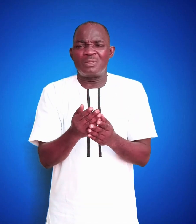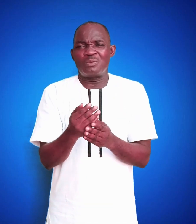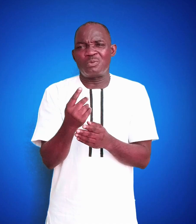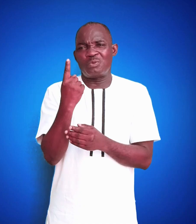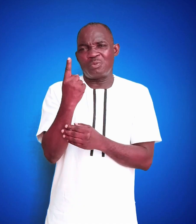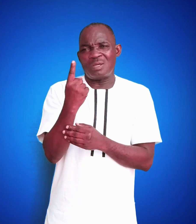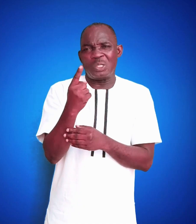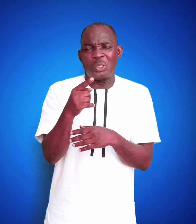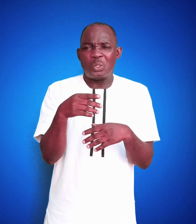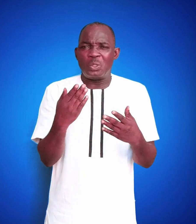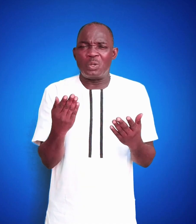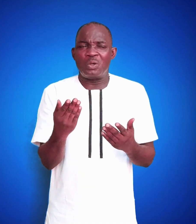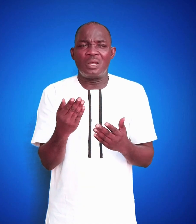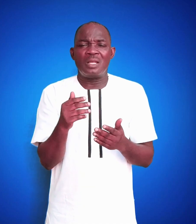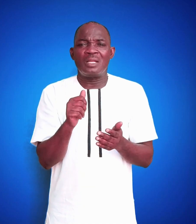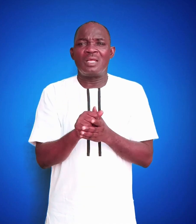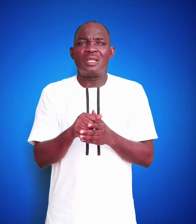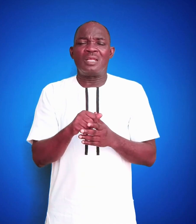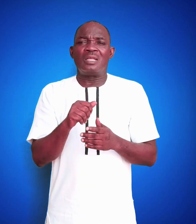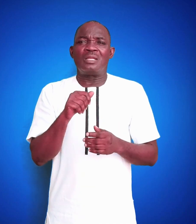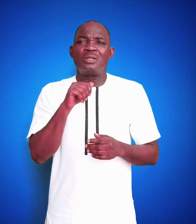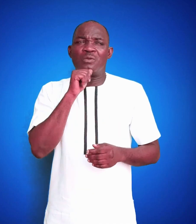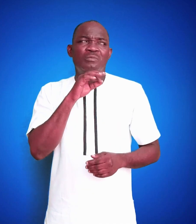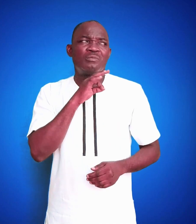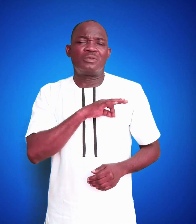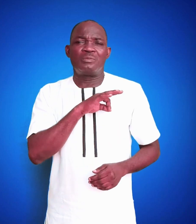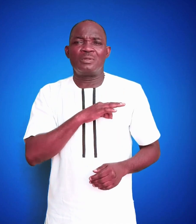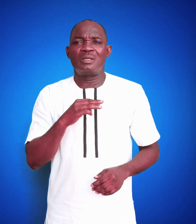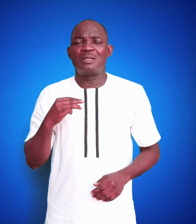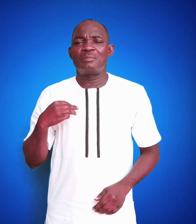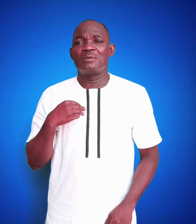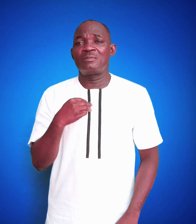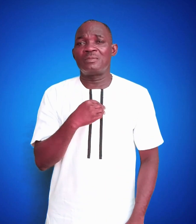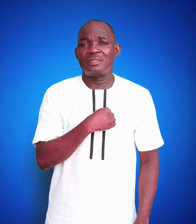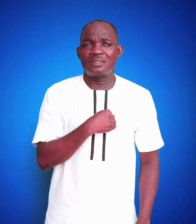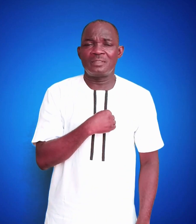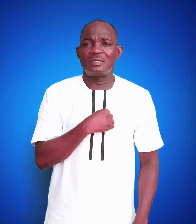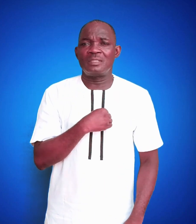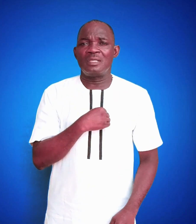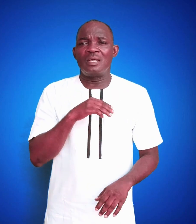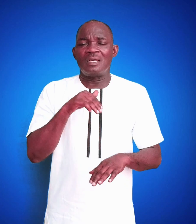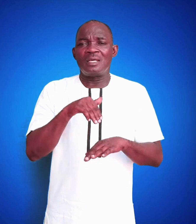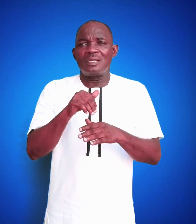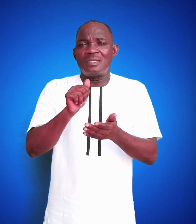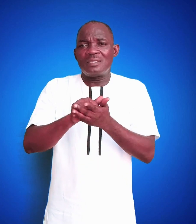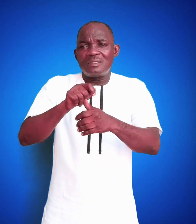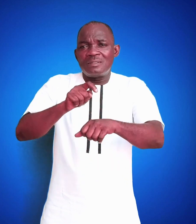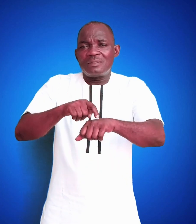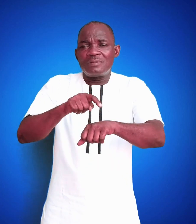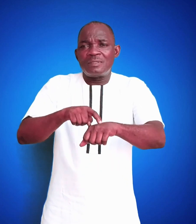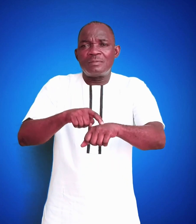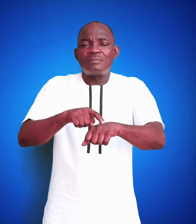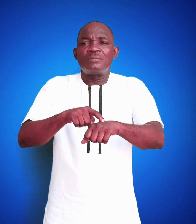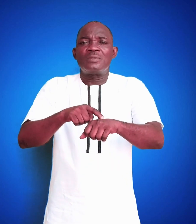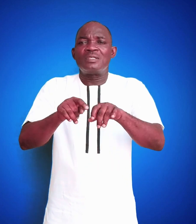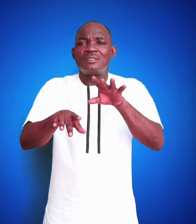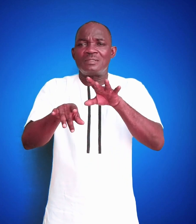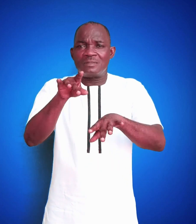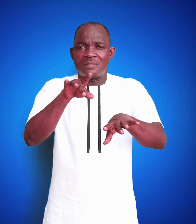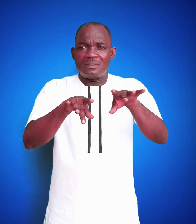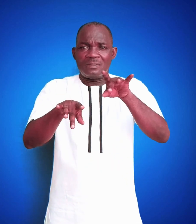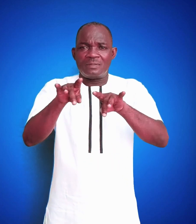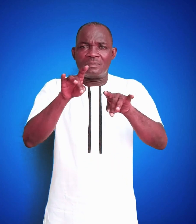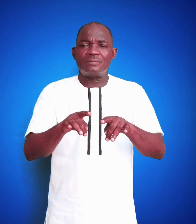one of the disadvantaged members at the time of